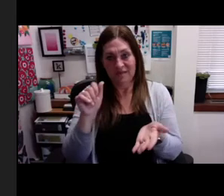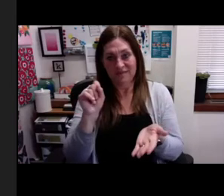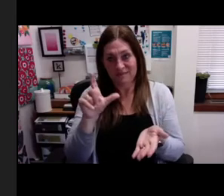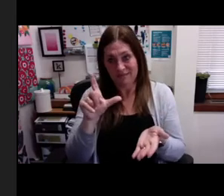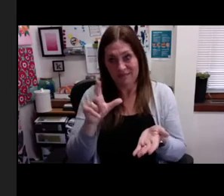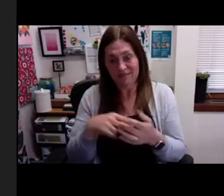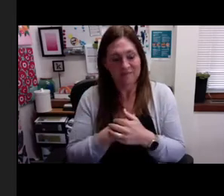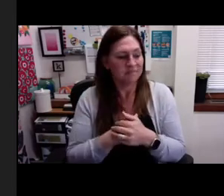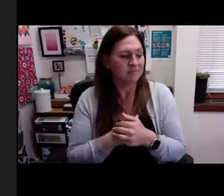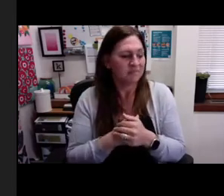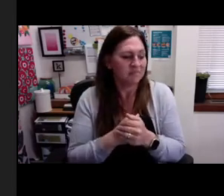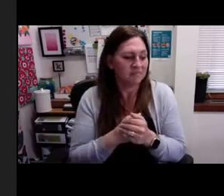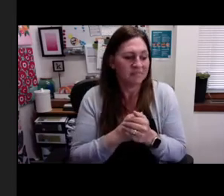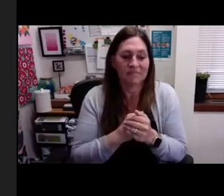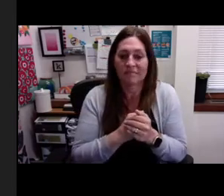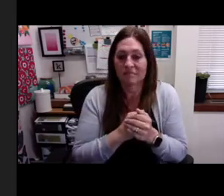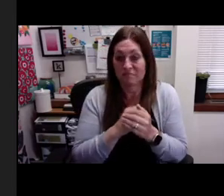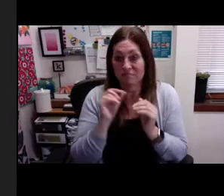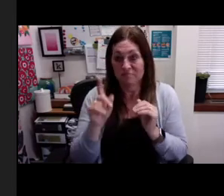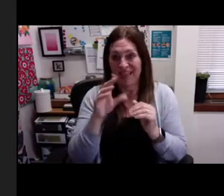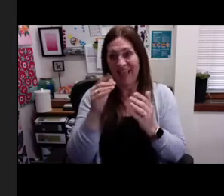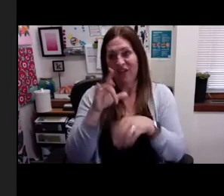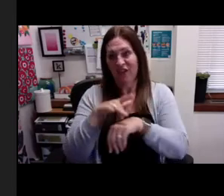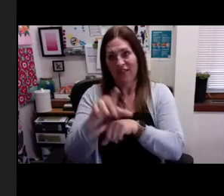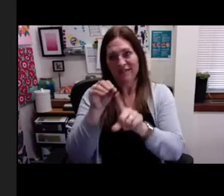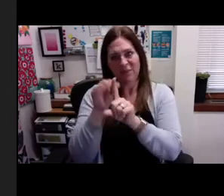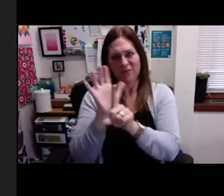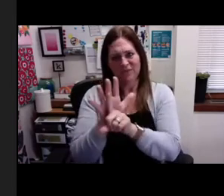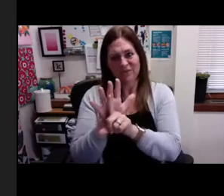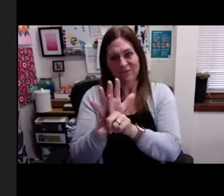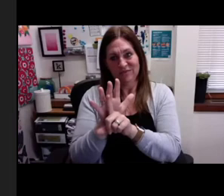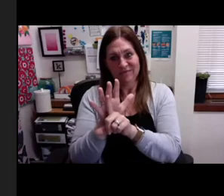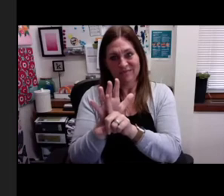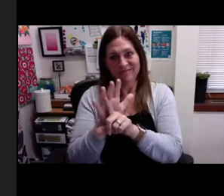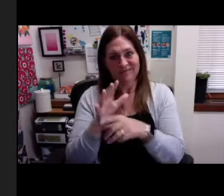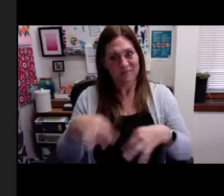su propia fonología y un ritmo de señas.